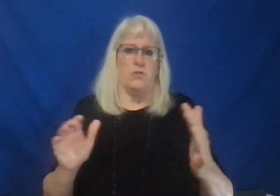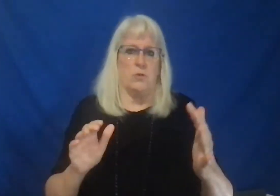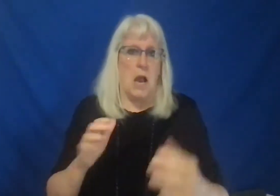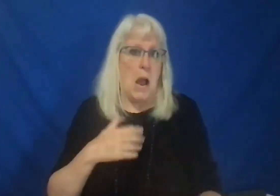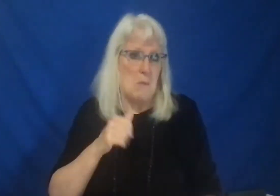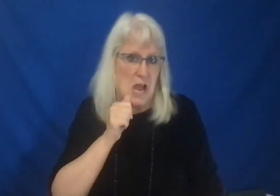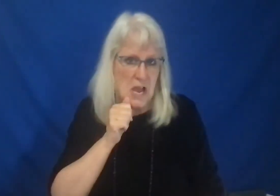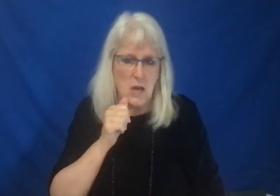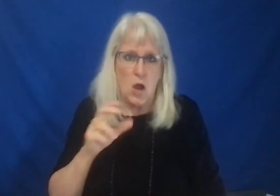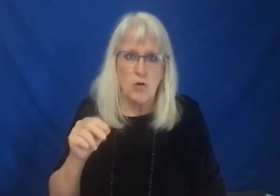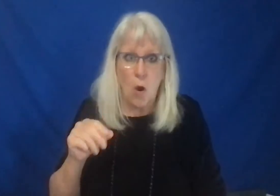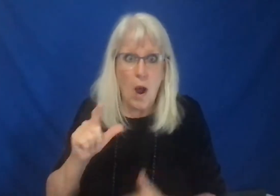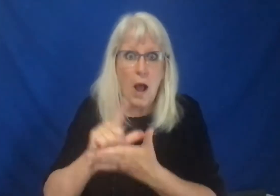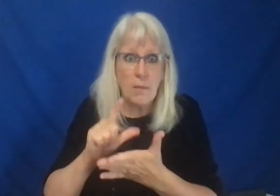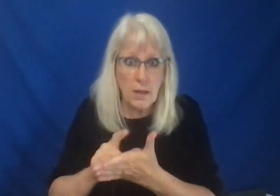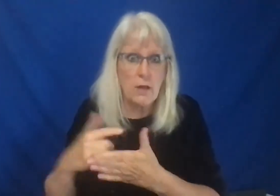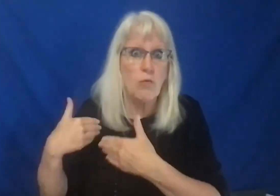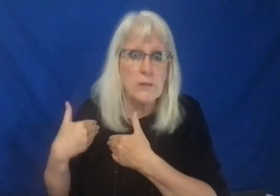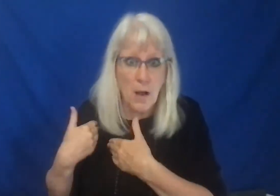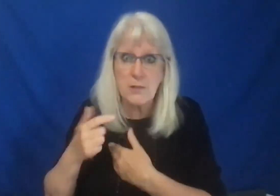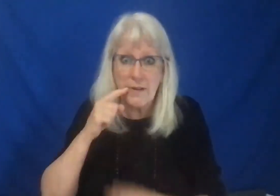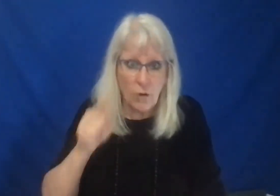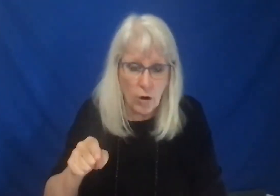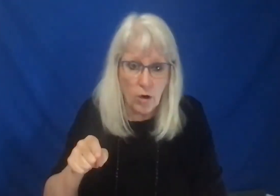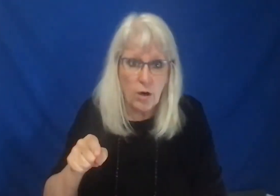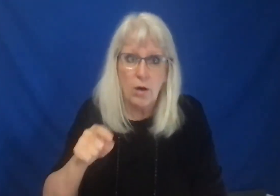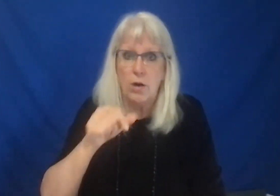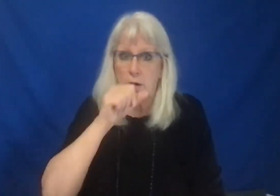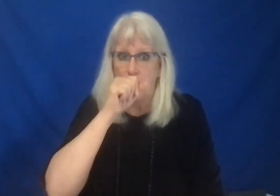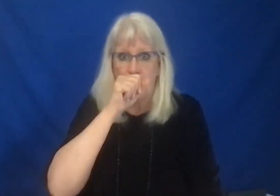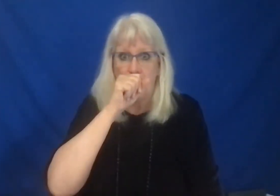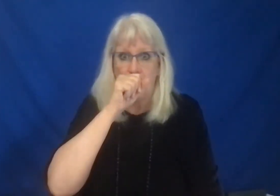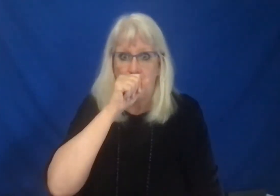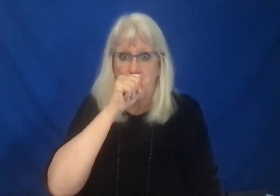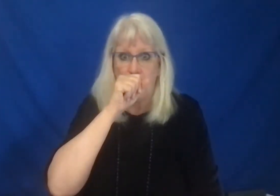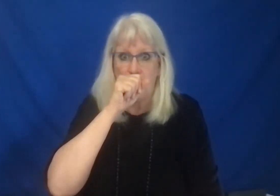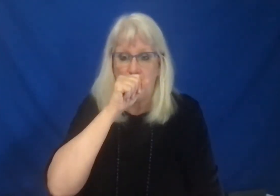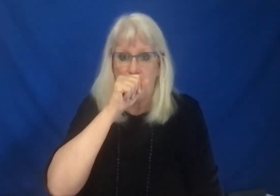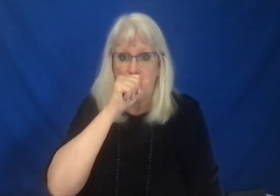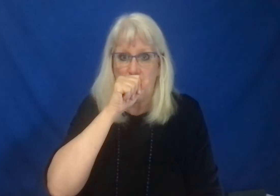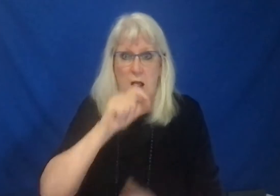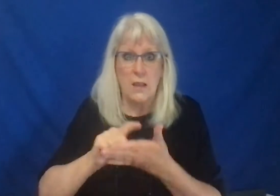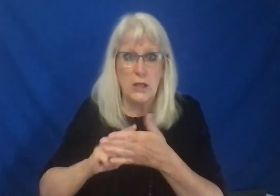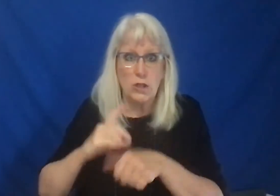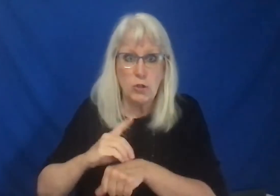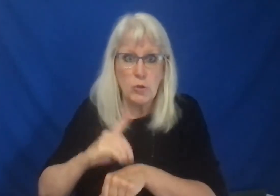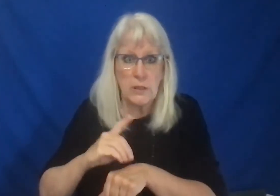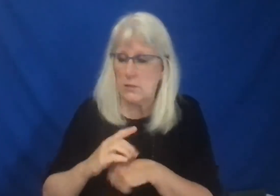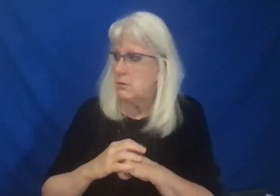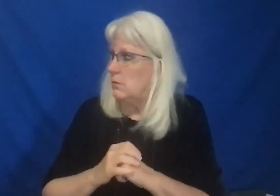legal responsibility for her and having legal duties So it wasn't just about her telling